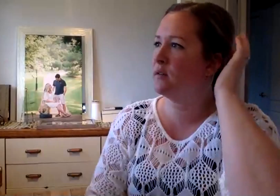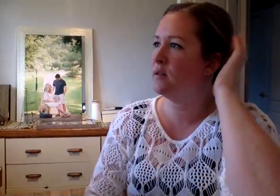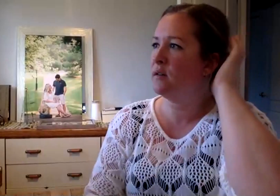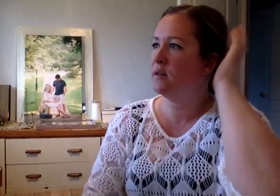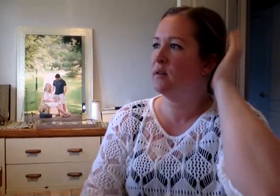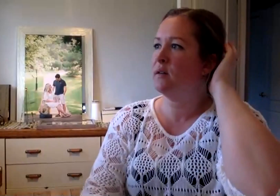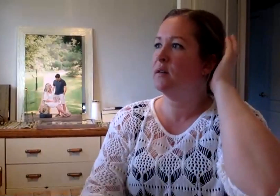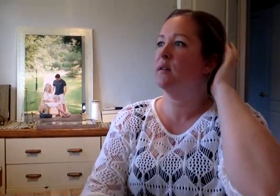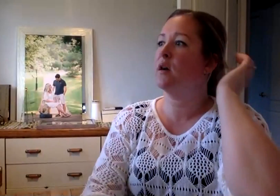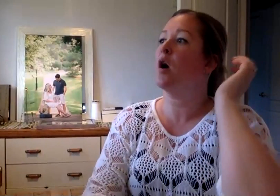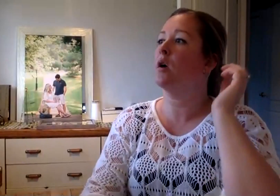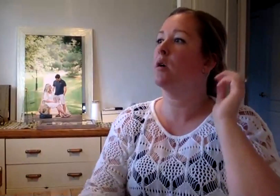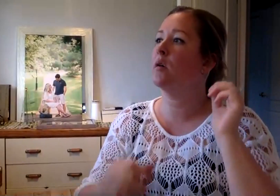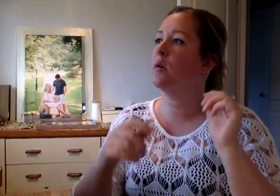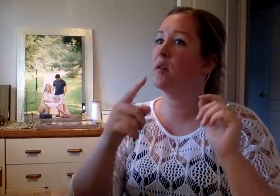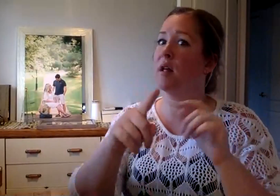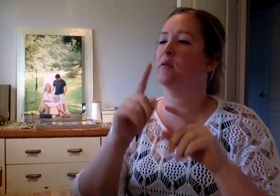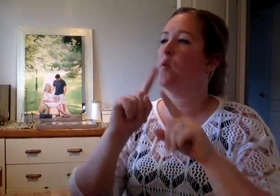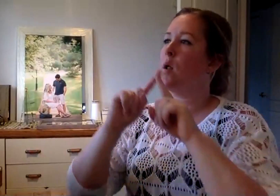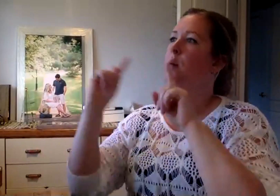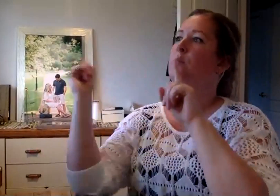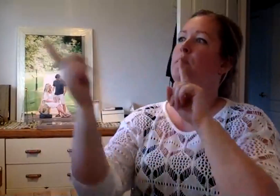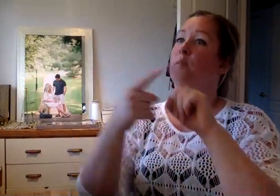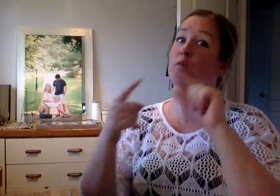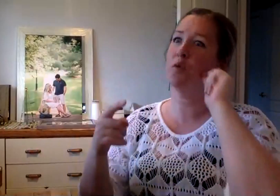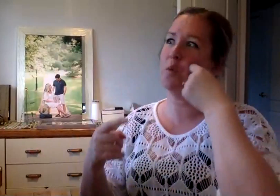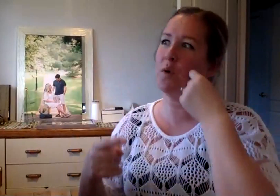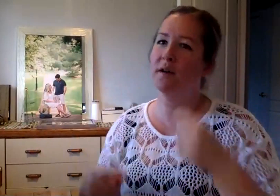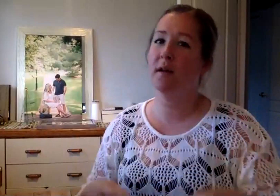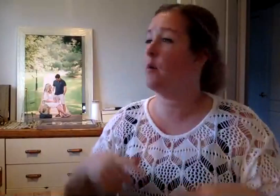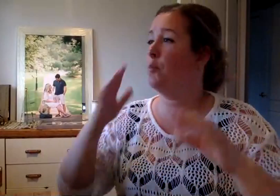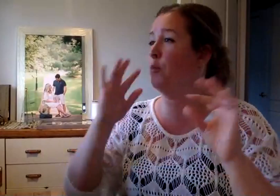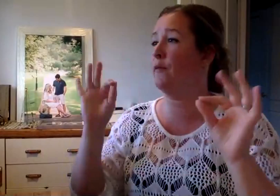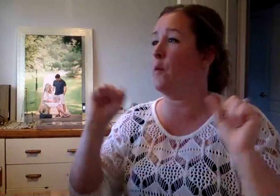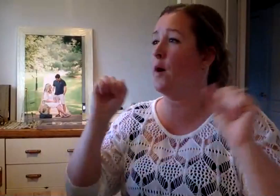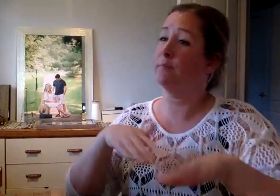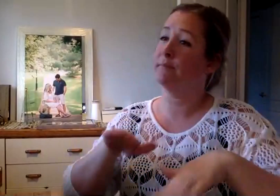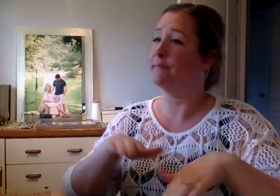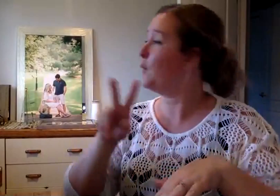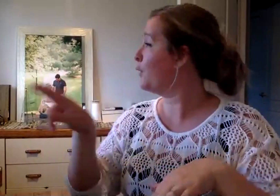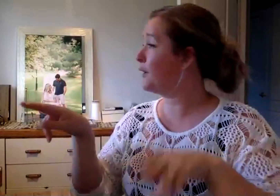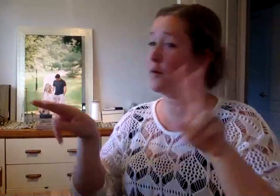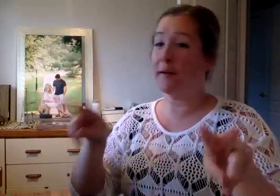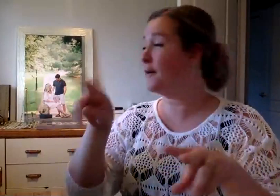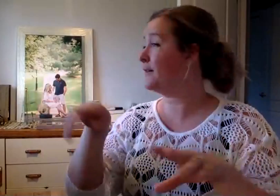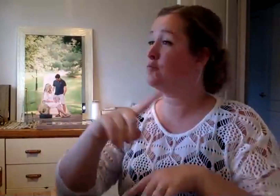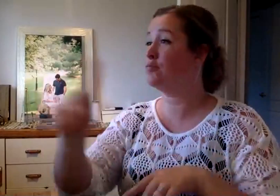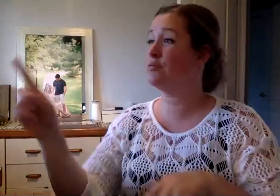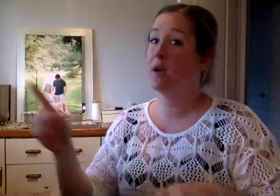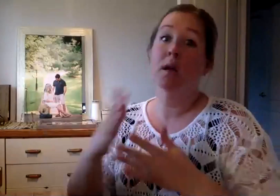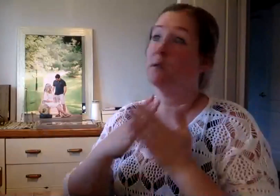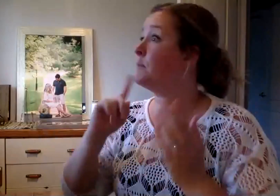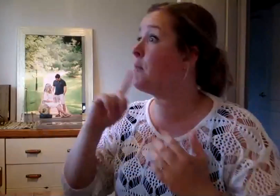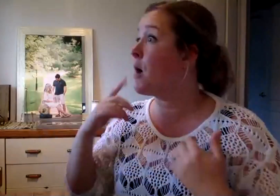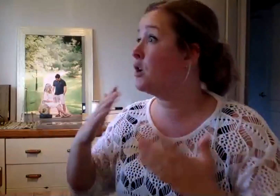for 3 years. Yeah, Maple Leaf Gardens. Sorry, it's huge, and it's also a great workout for you, so you can